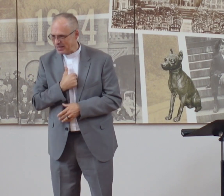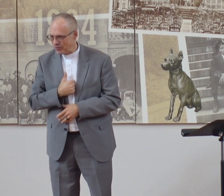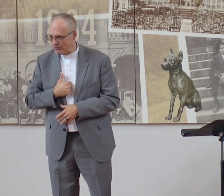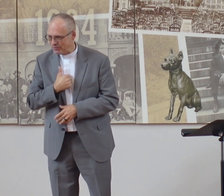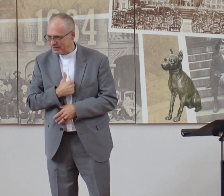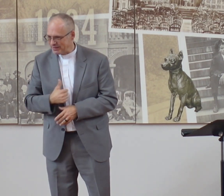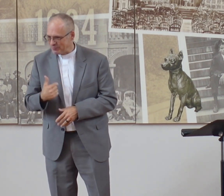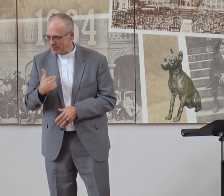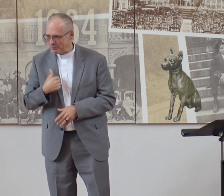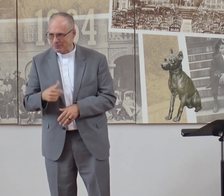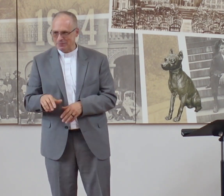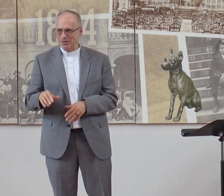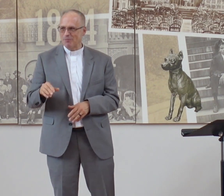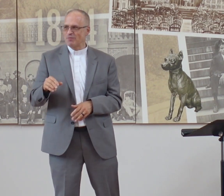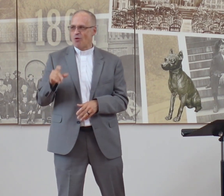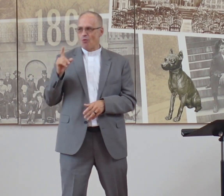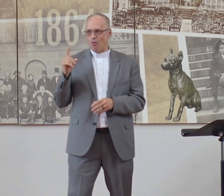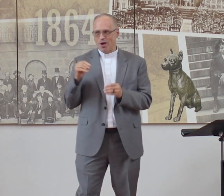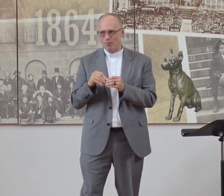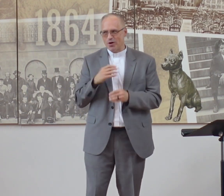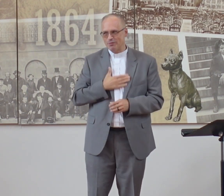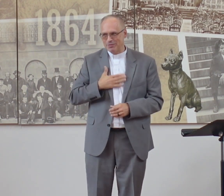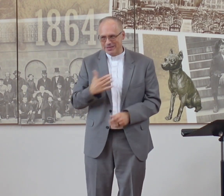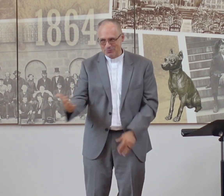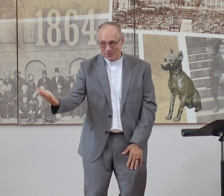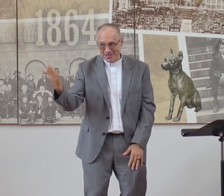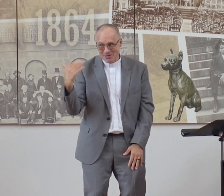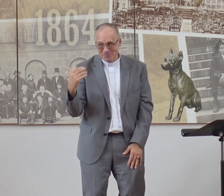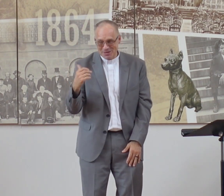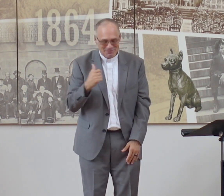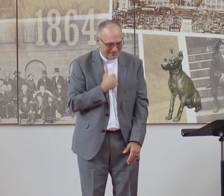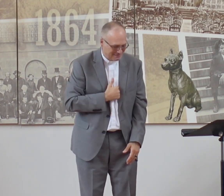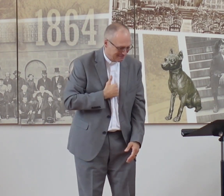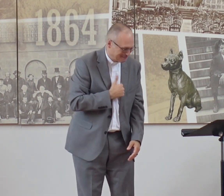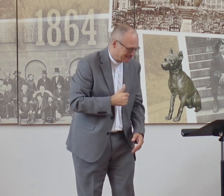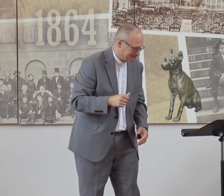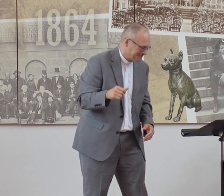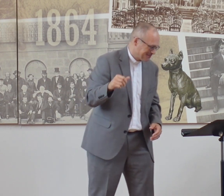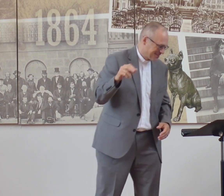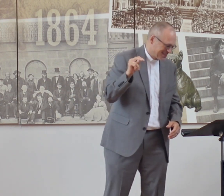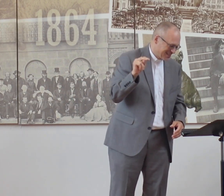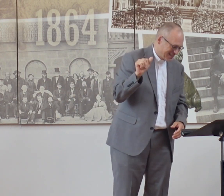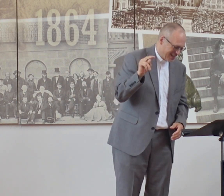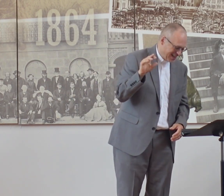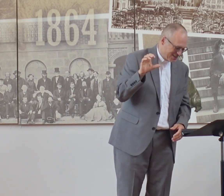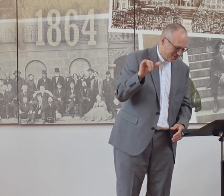please do forgive me, I apologize. We have one more presenter this afternoon.